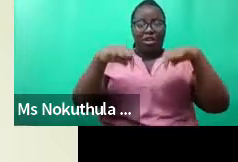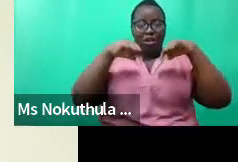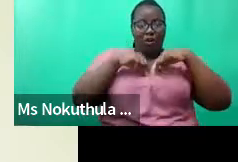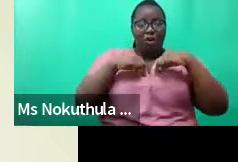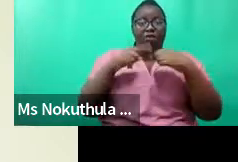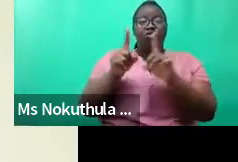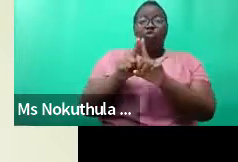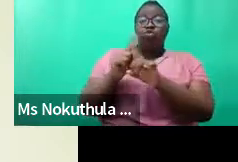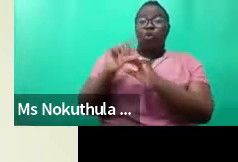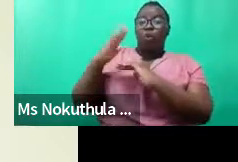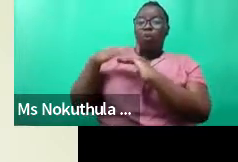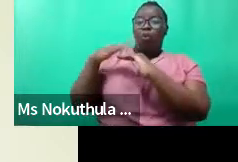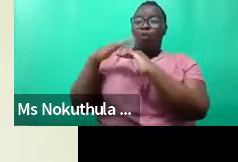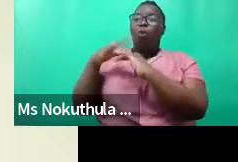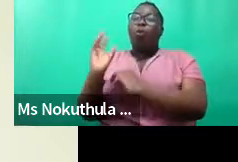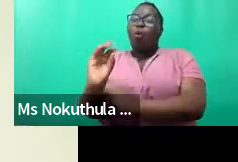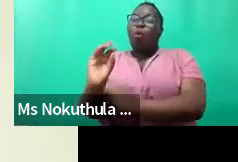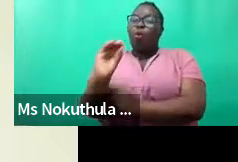afternoon.